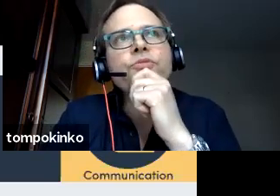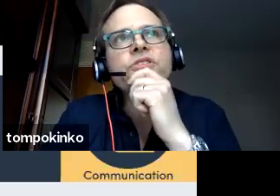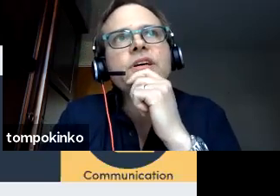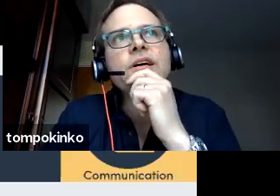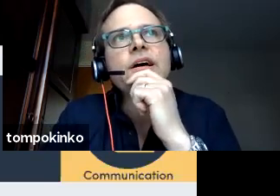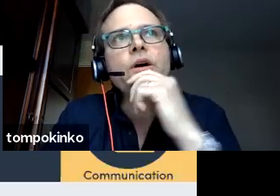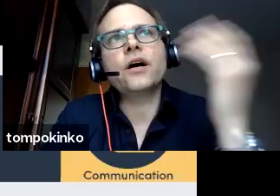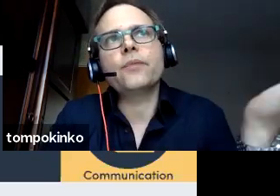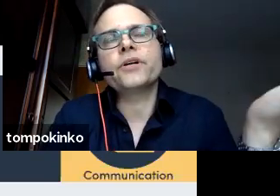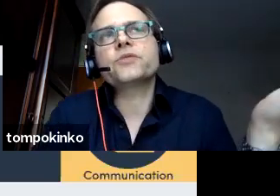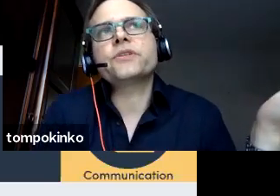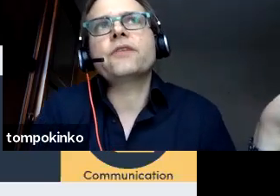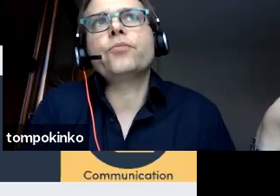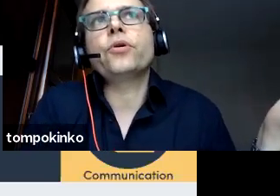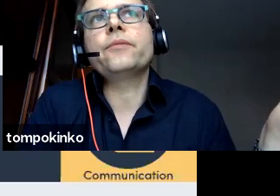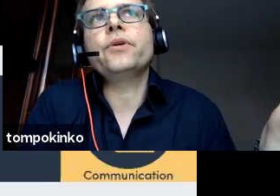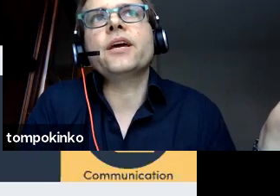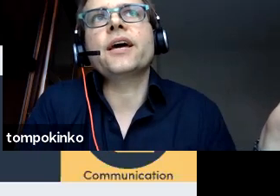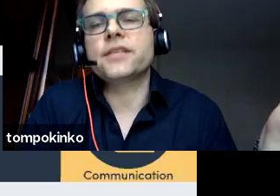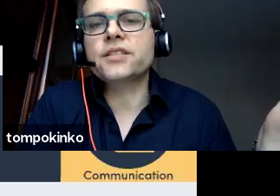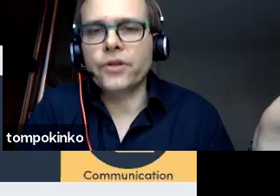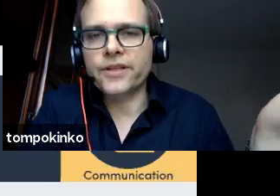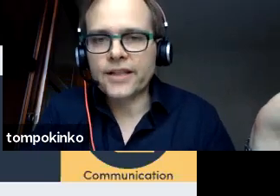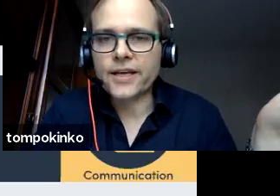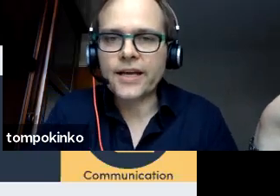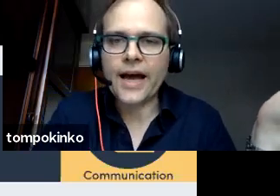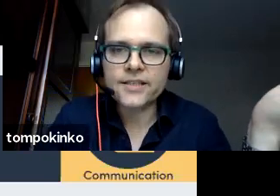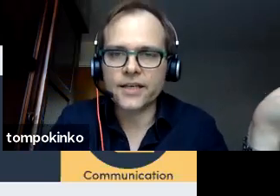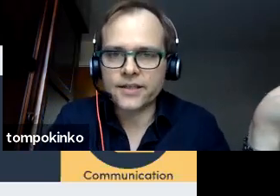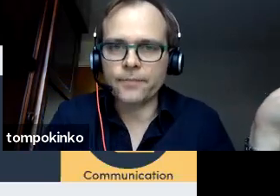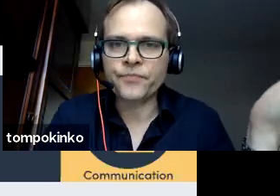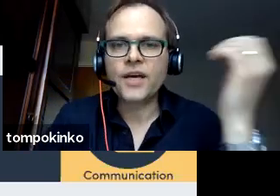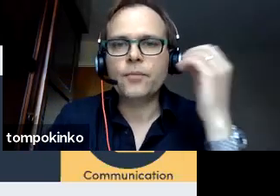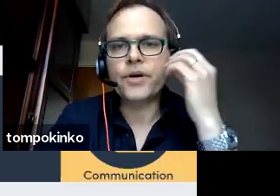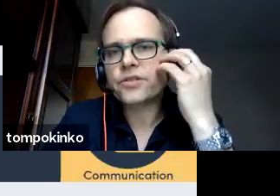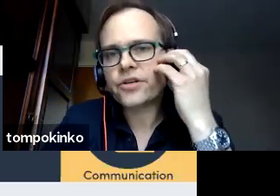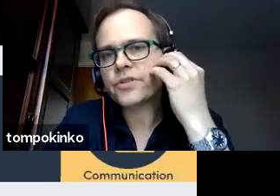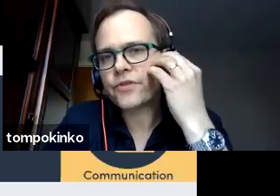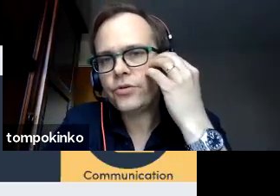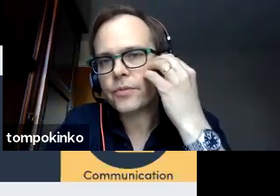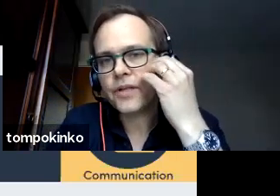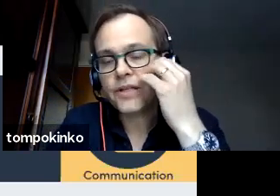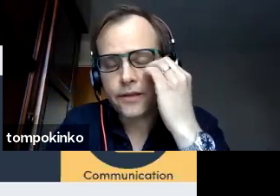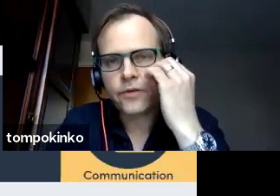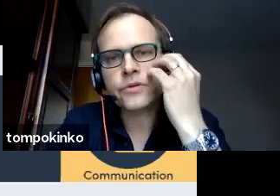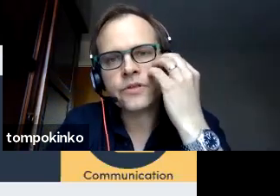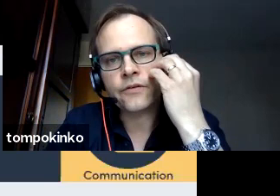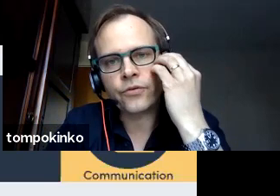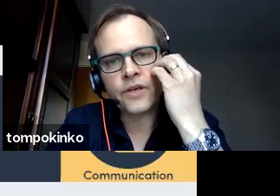platforms, participants have reported them being accessible in that they can access them. But in terms of the usability, there was a few things